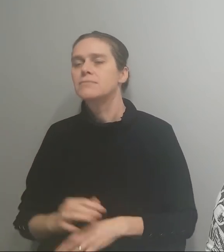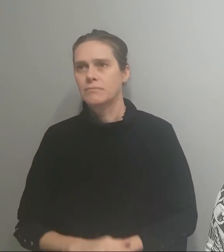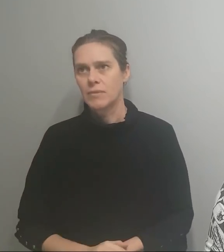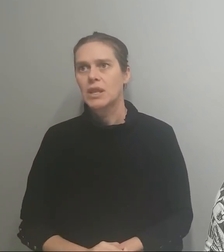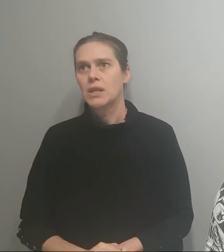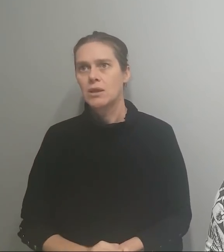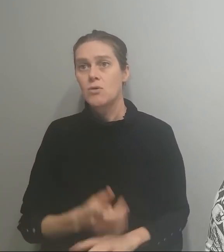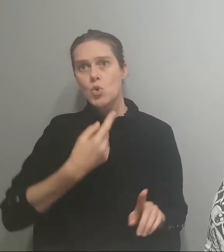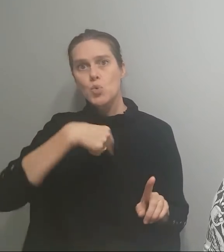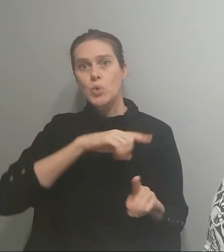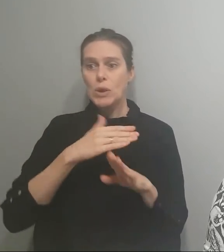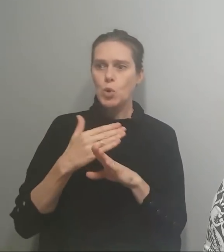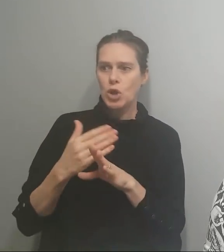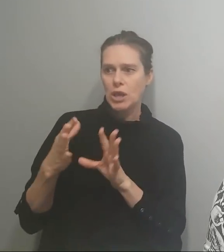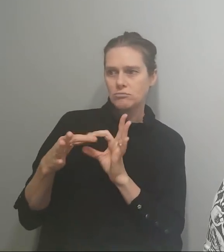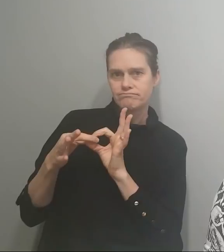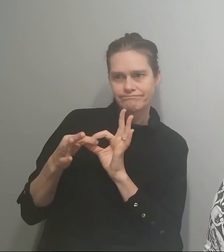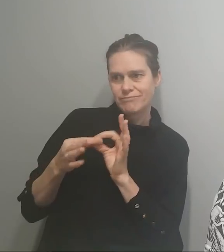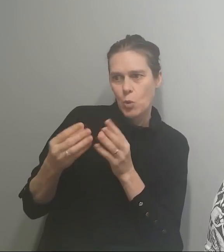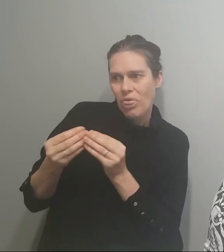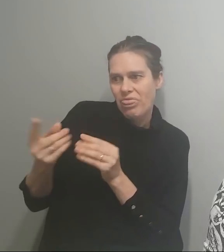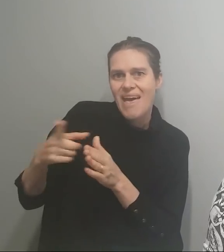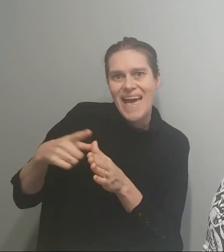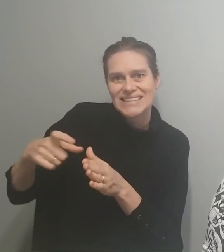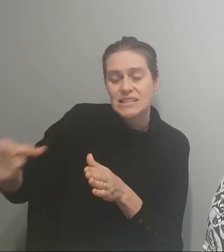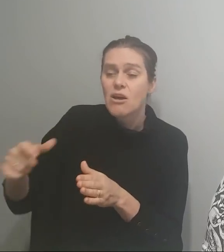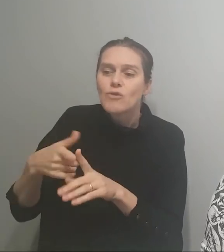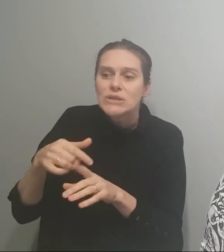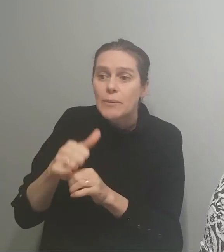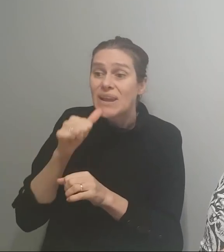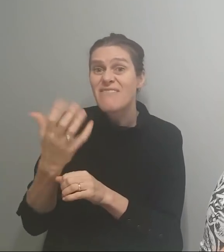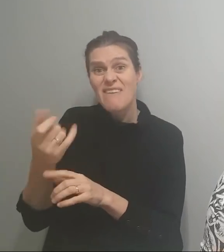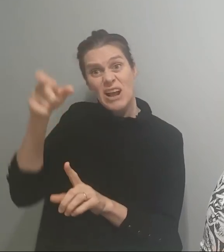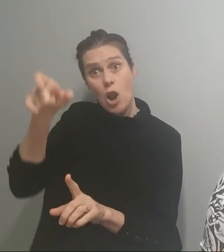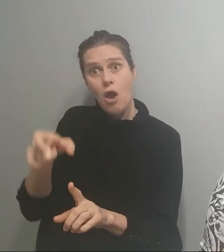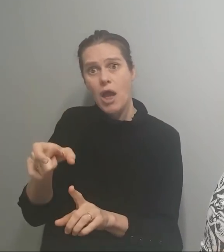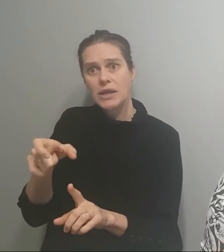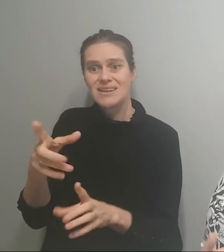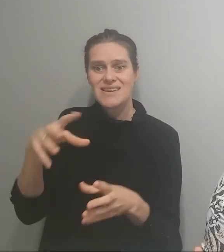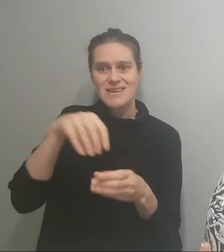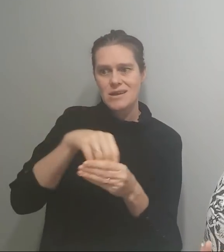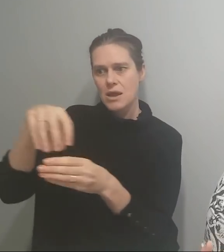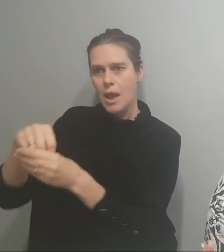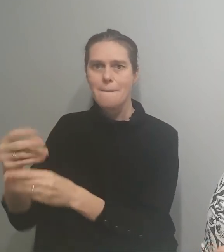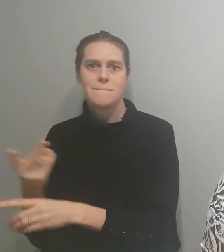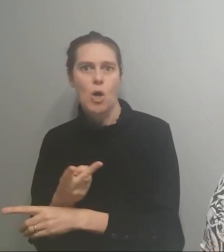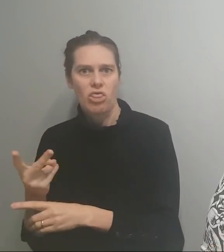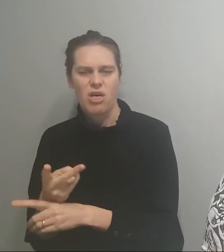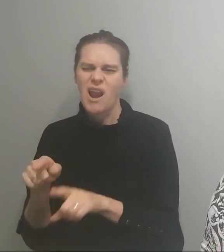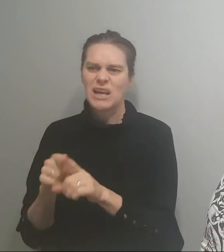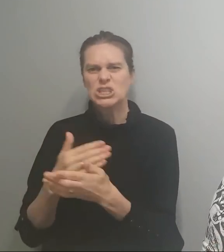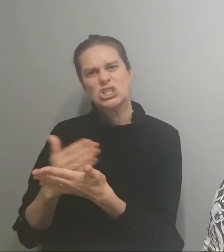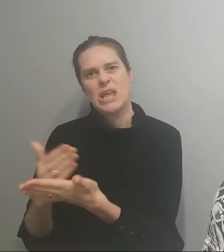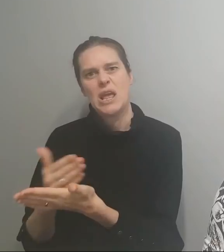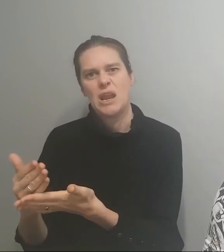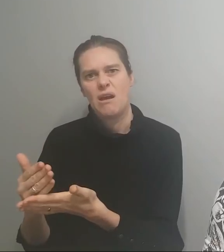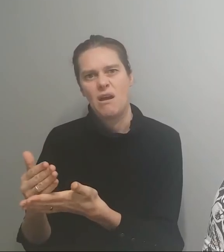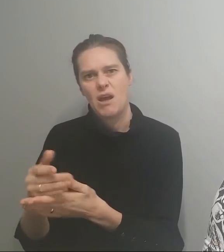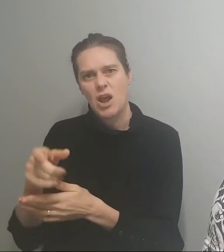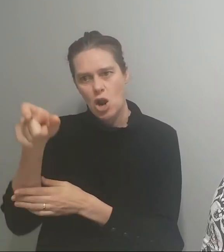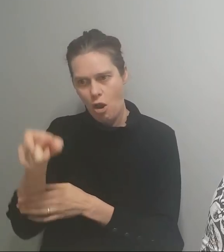at where we have shared clients, so people who receive support from the disability support system and